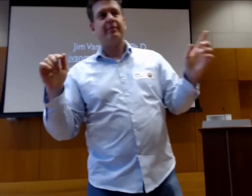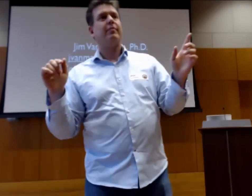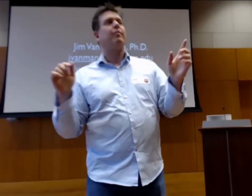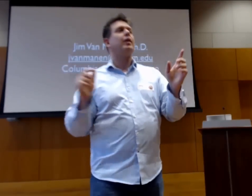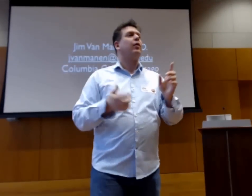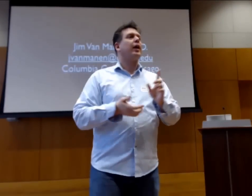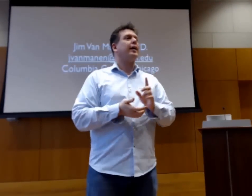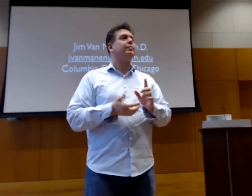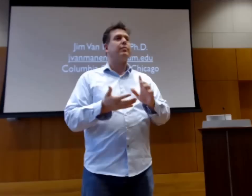Okay.